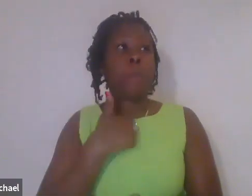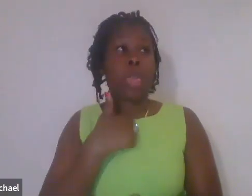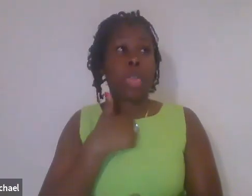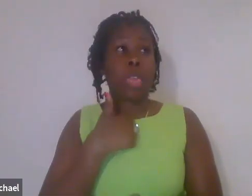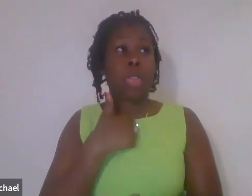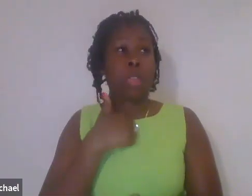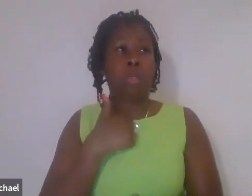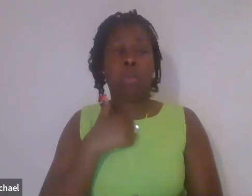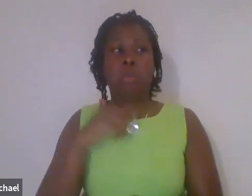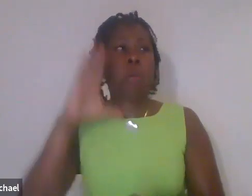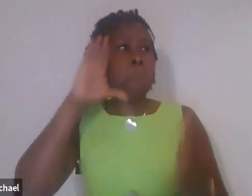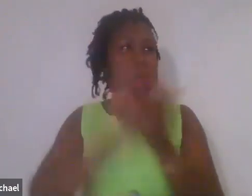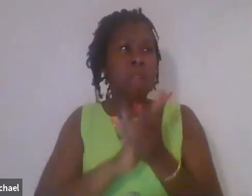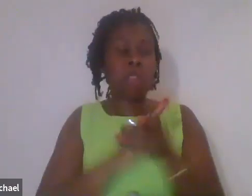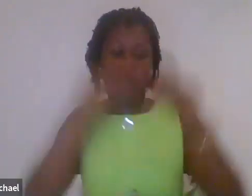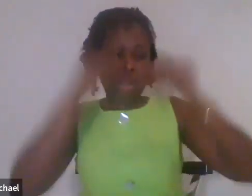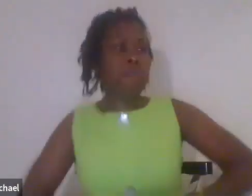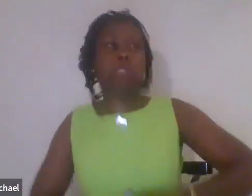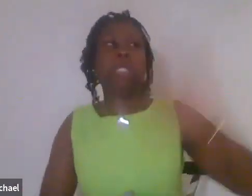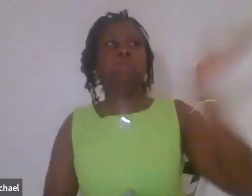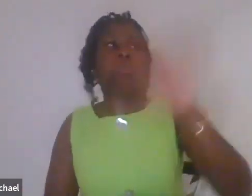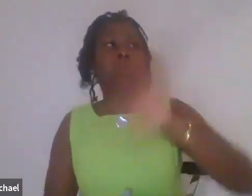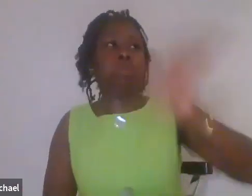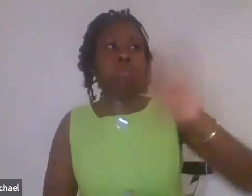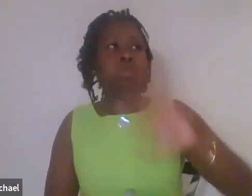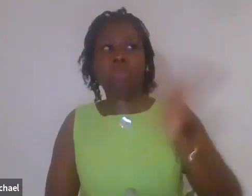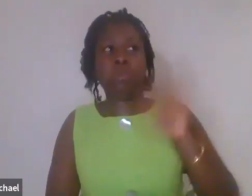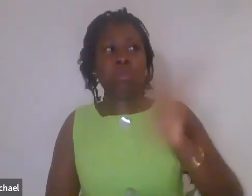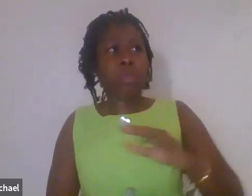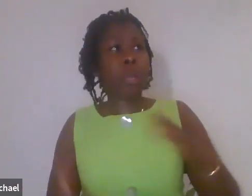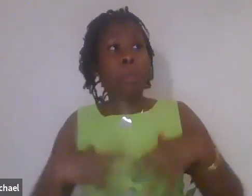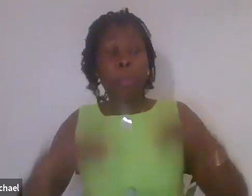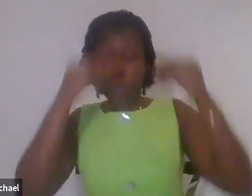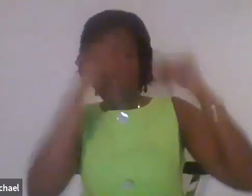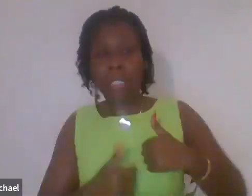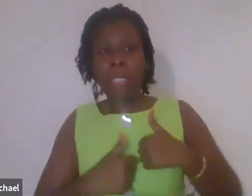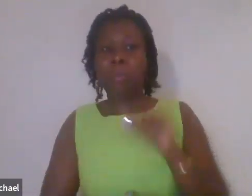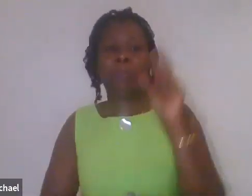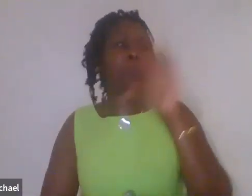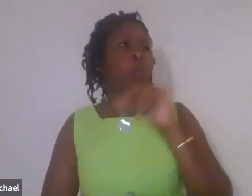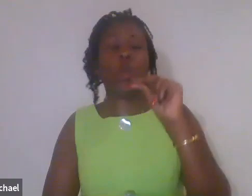But as I told you, one thing, I don't believe in failing.